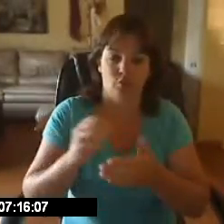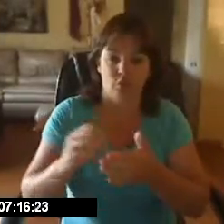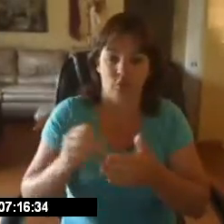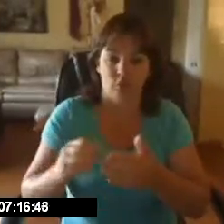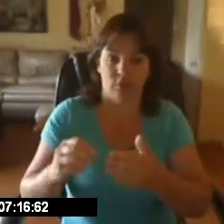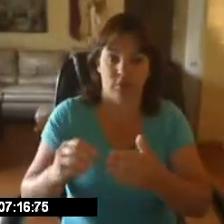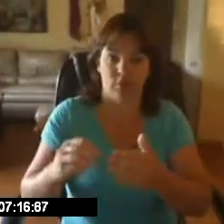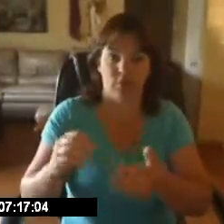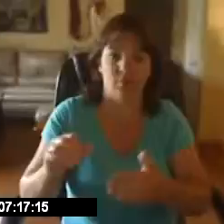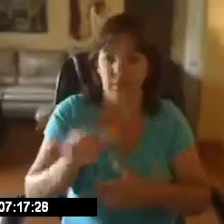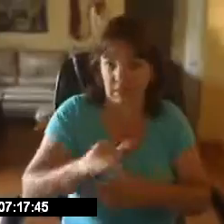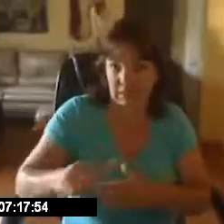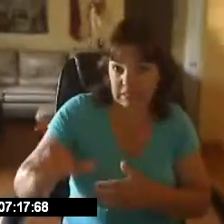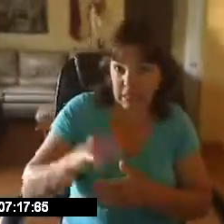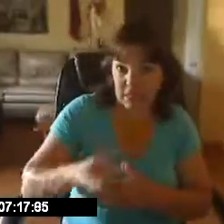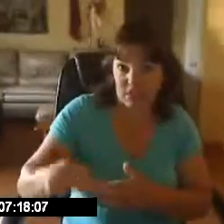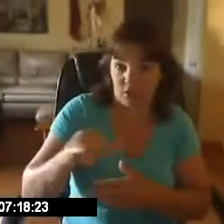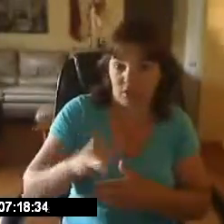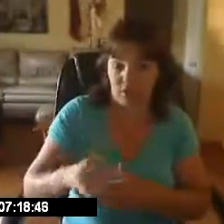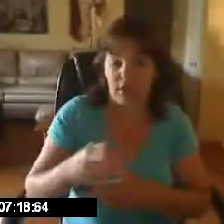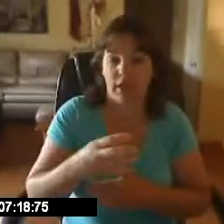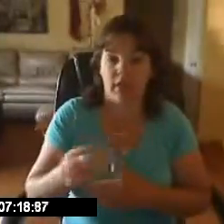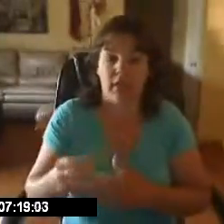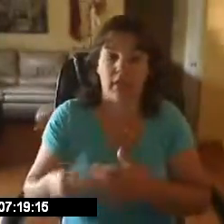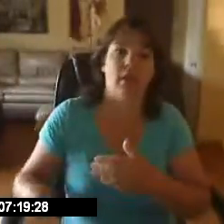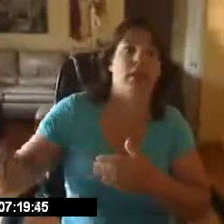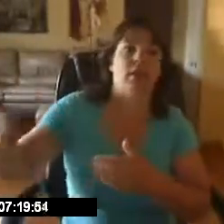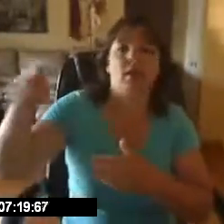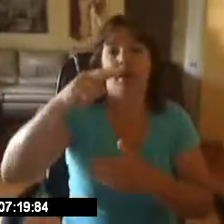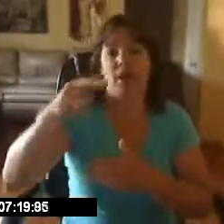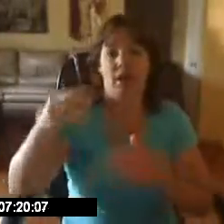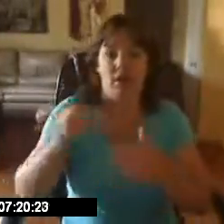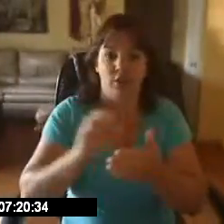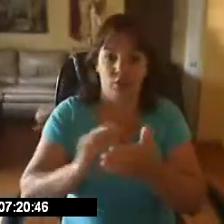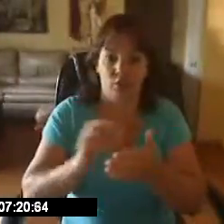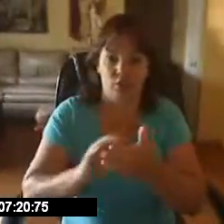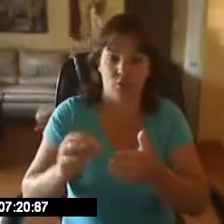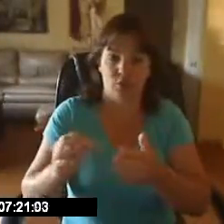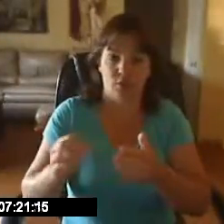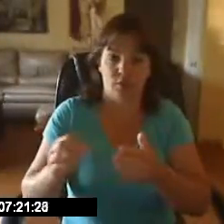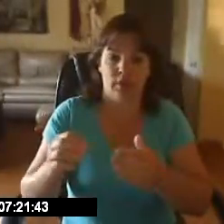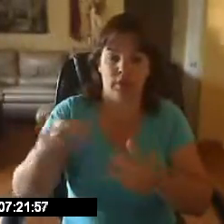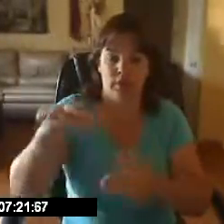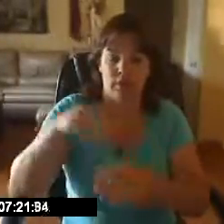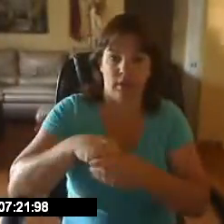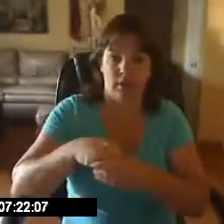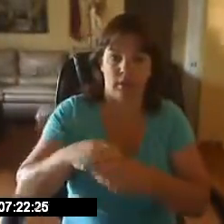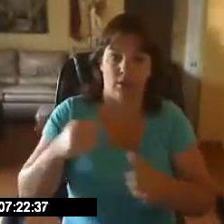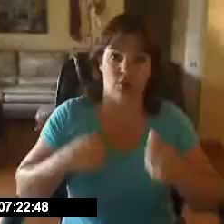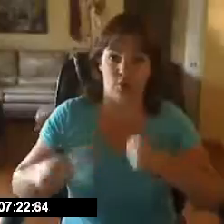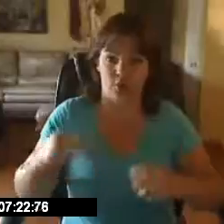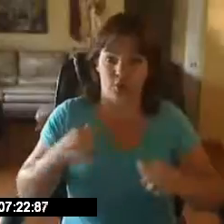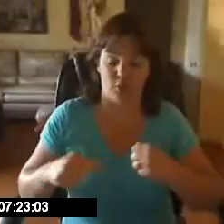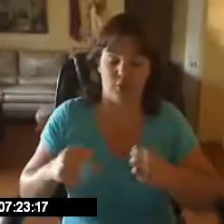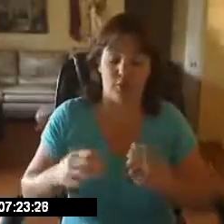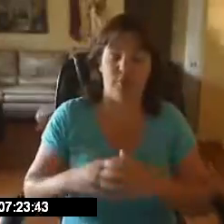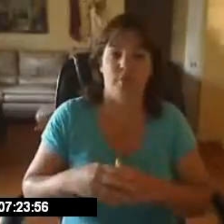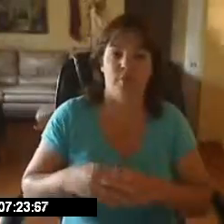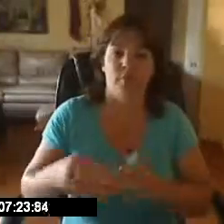the performance portion of the test. Now, to be an the next level up from that is NIC Master. To be an